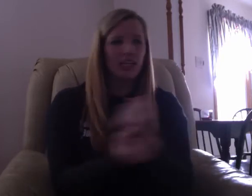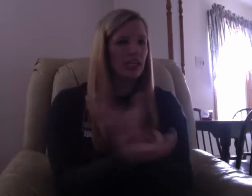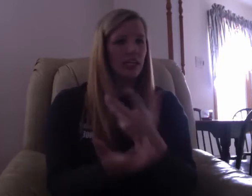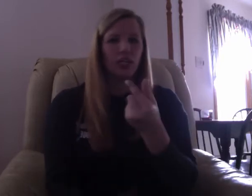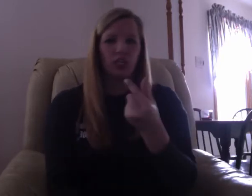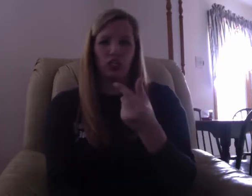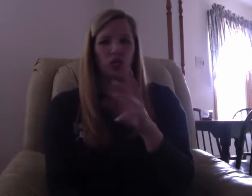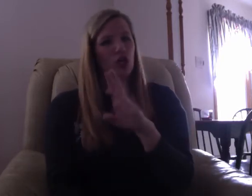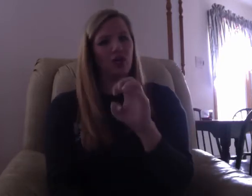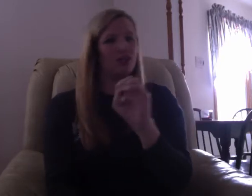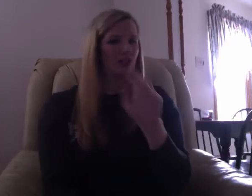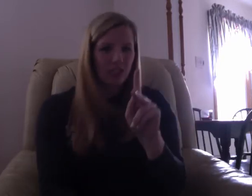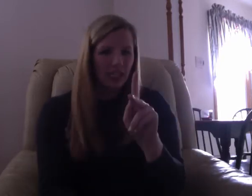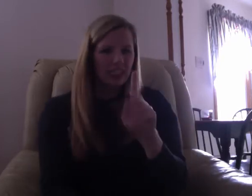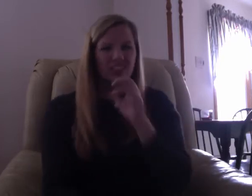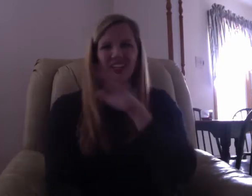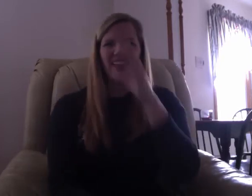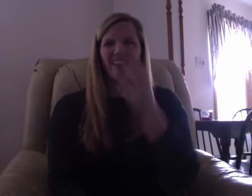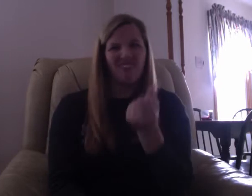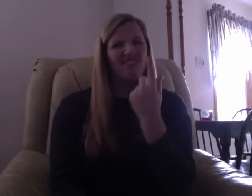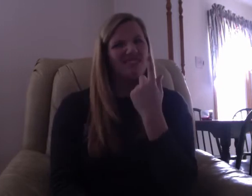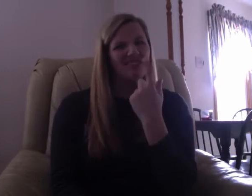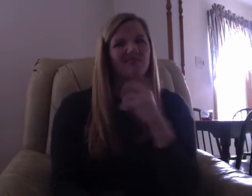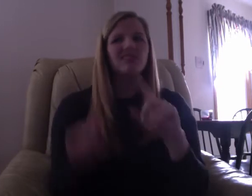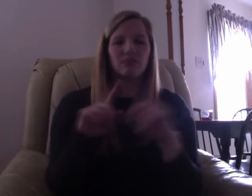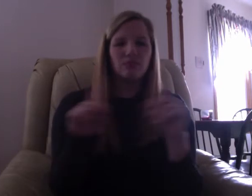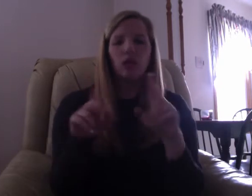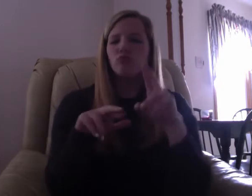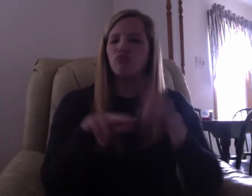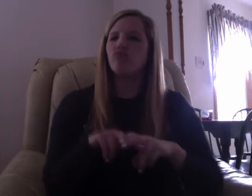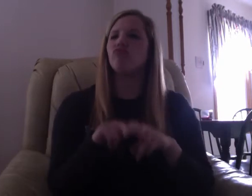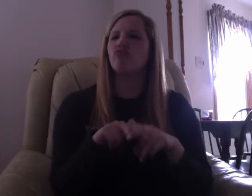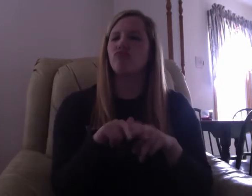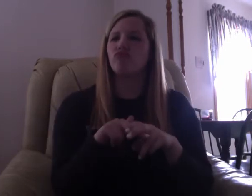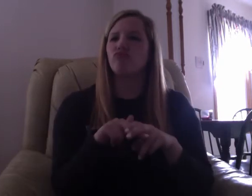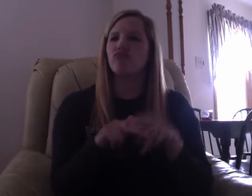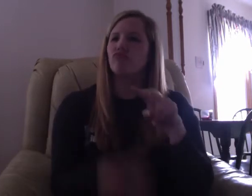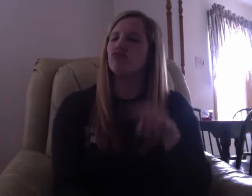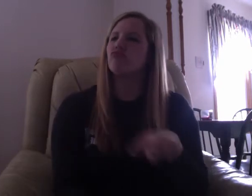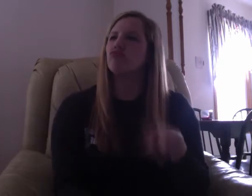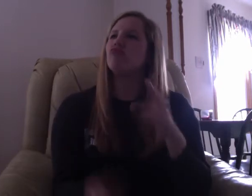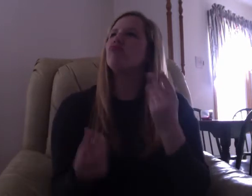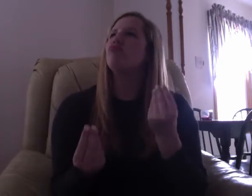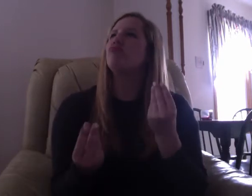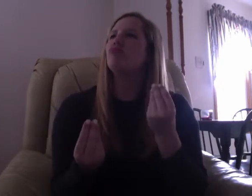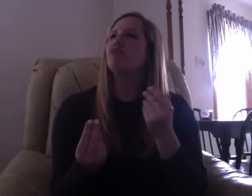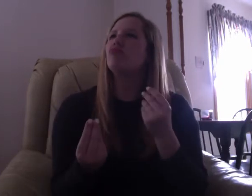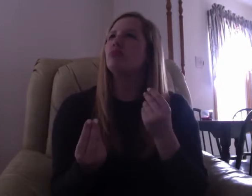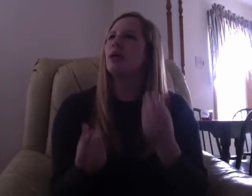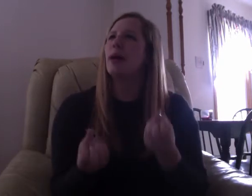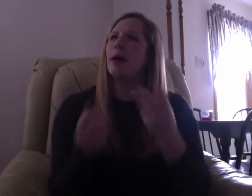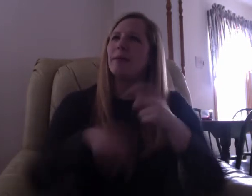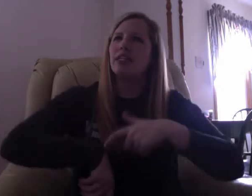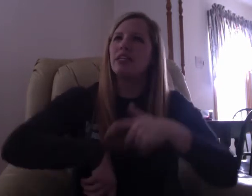so I never understood it. But as I was sitting there with the award ceremony, I started thinking about how often fraternities and sororities